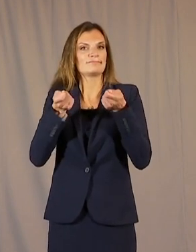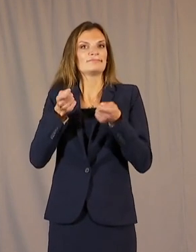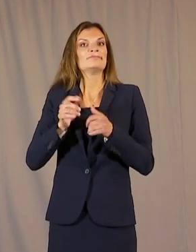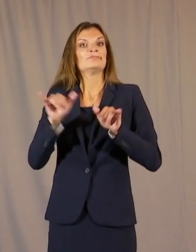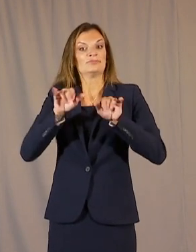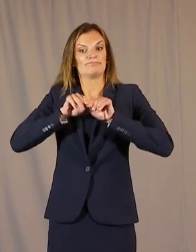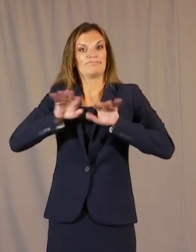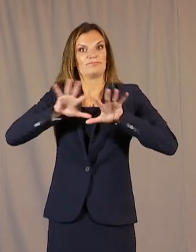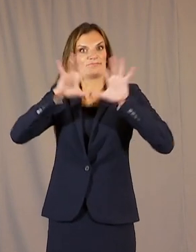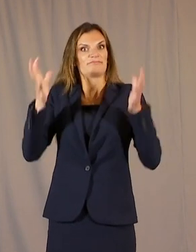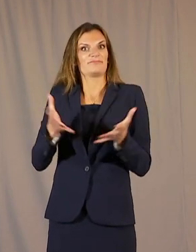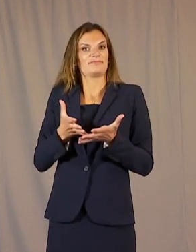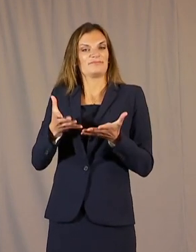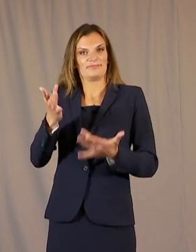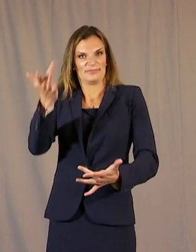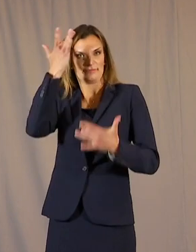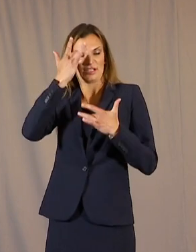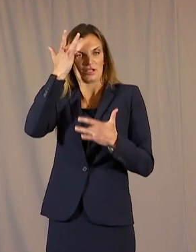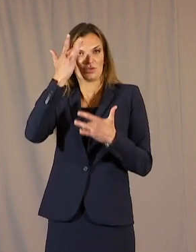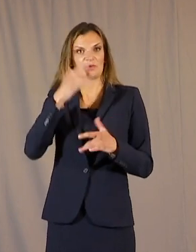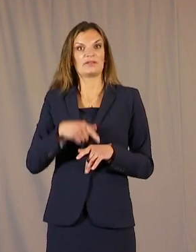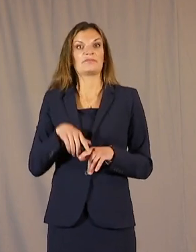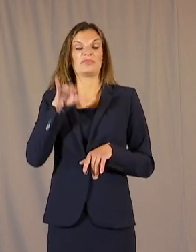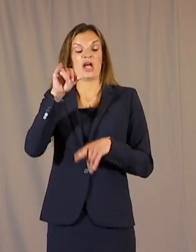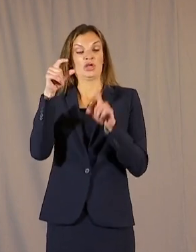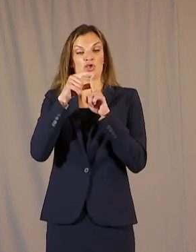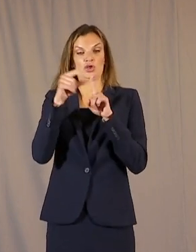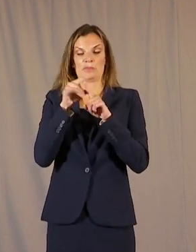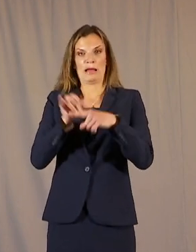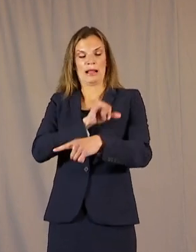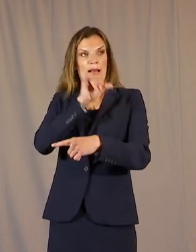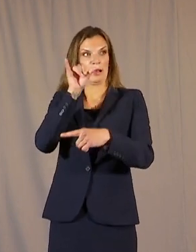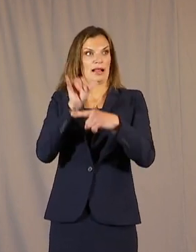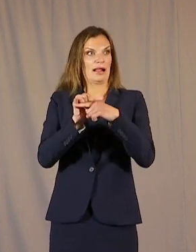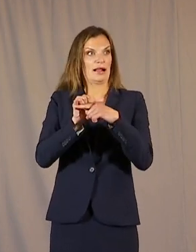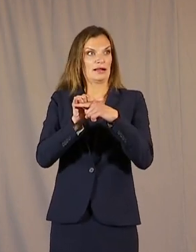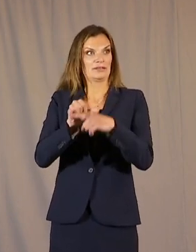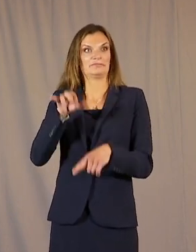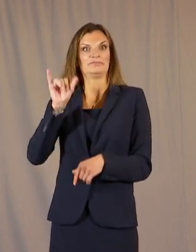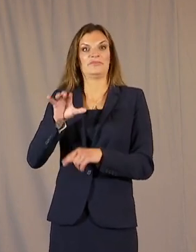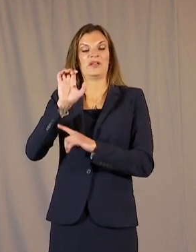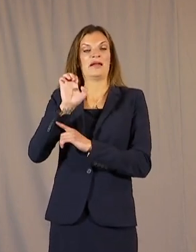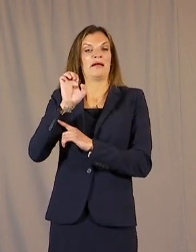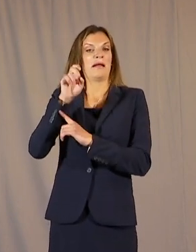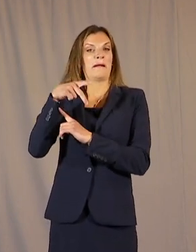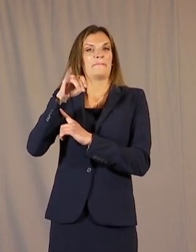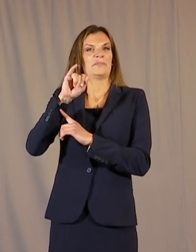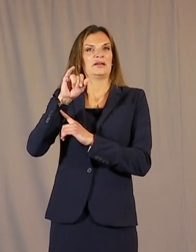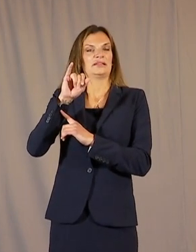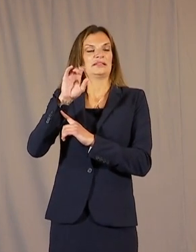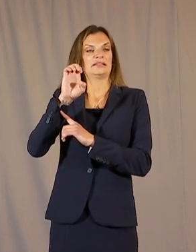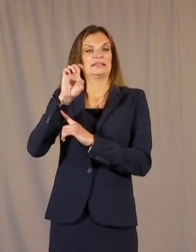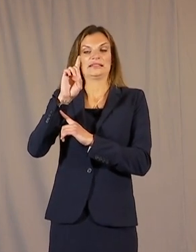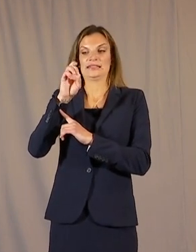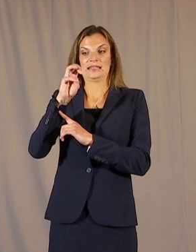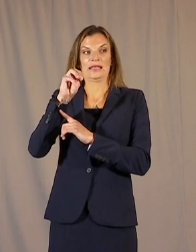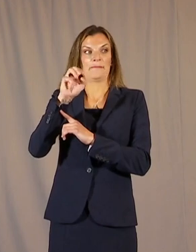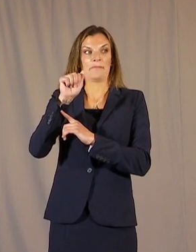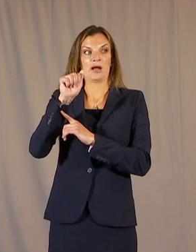Disease Epidemiology. I love that word, I can't pronounce it. But I'm really good with the